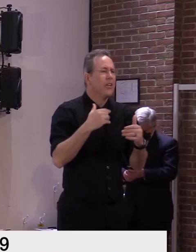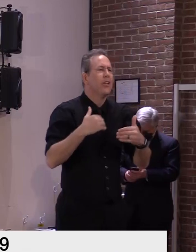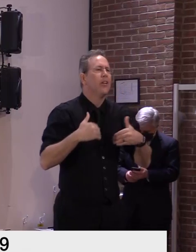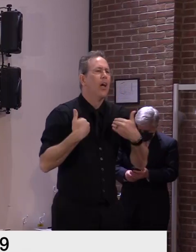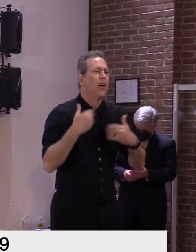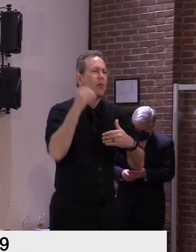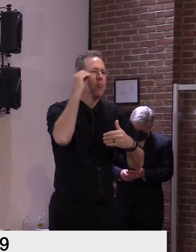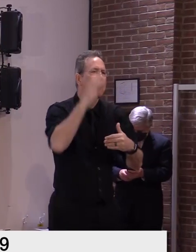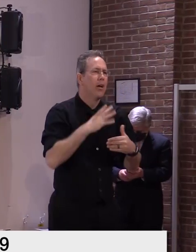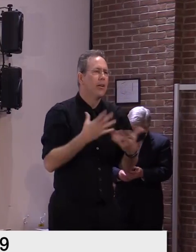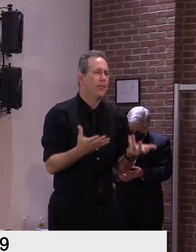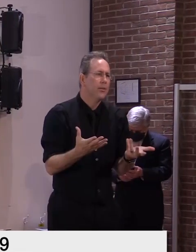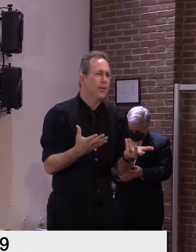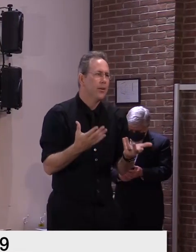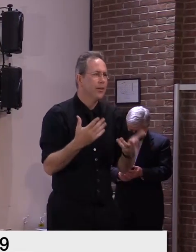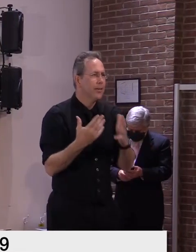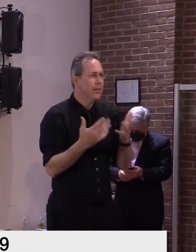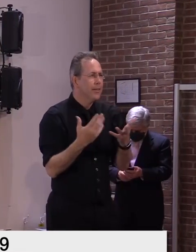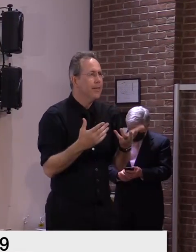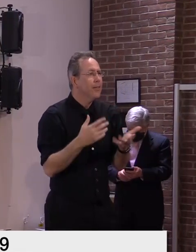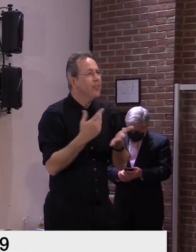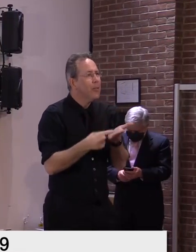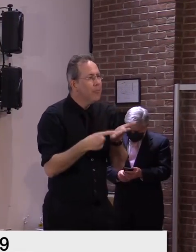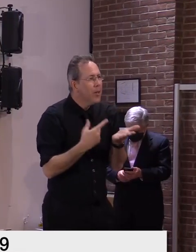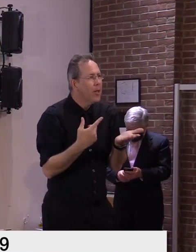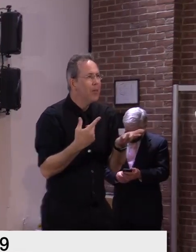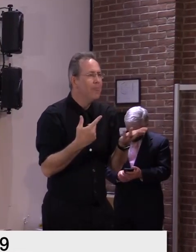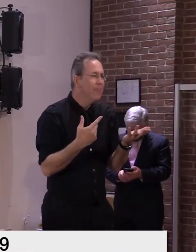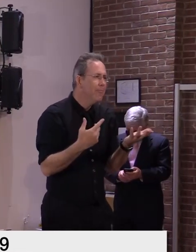and sometimes it takes decades actually.